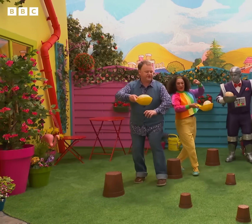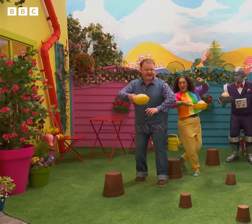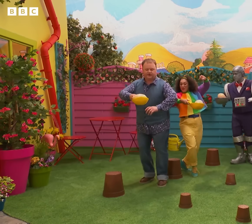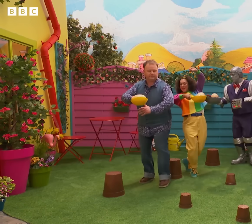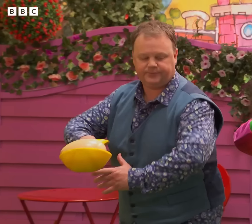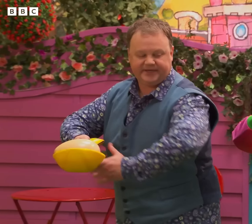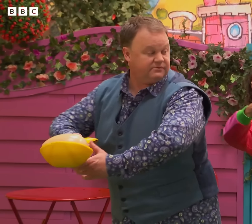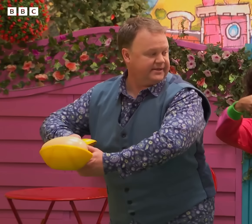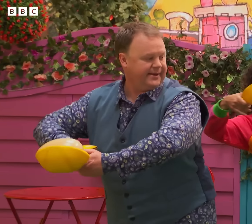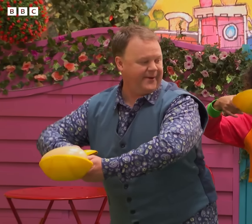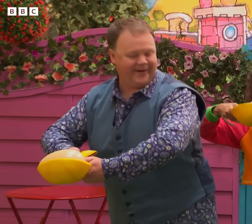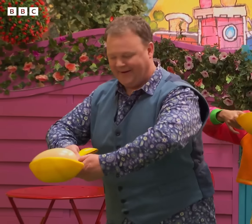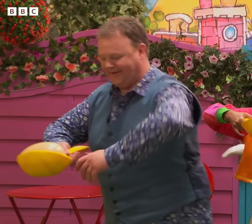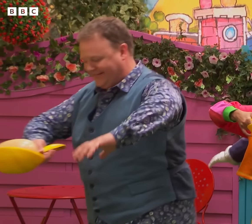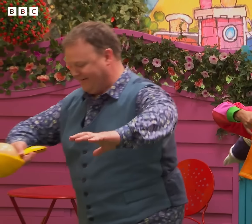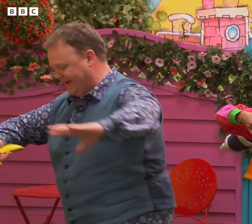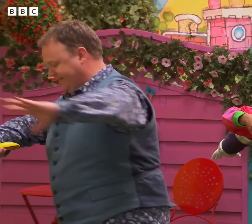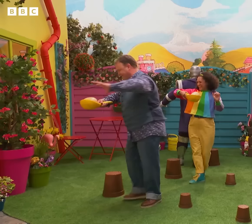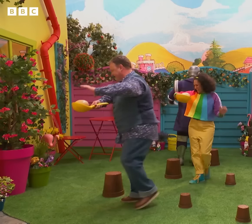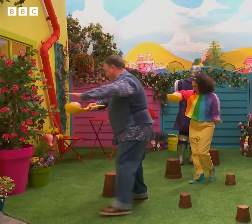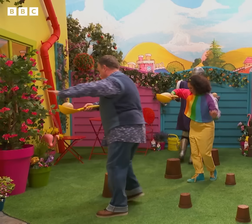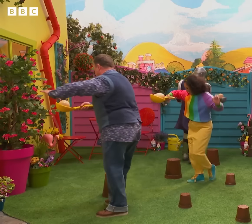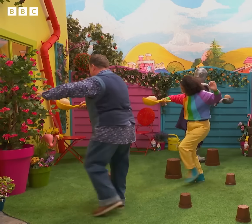Oh, look out, Justin! sorry.